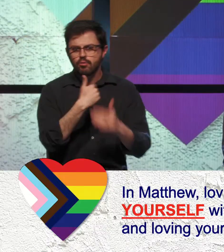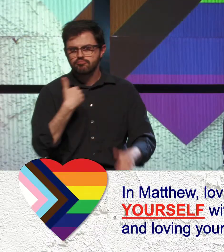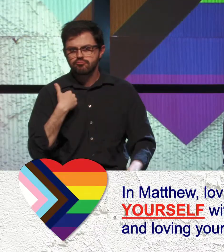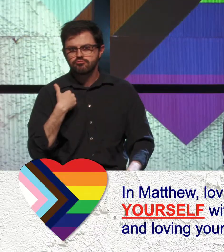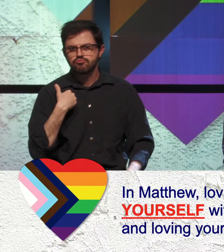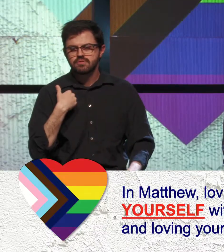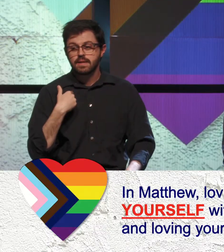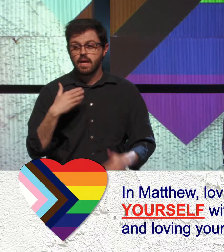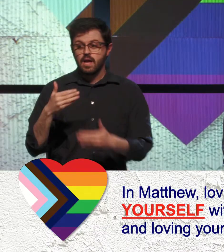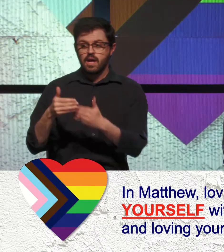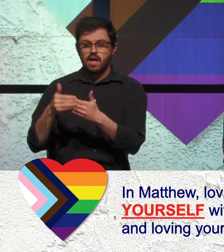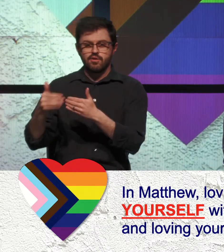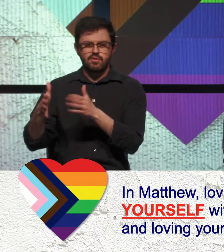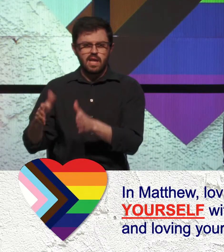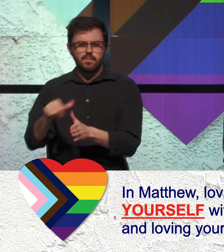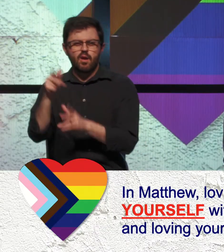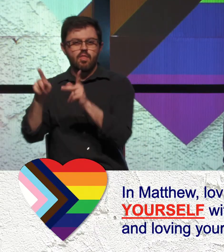zeal.